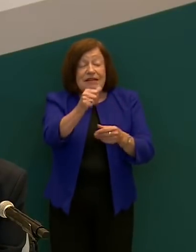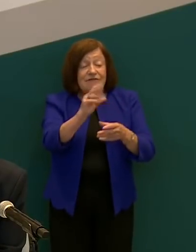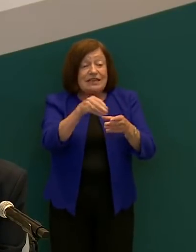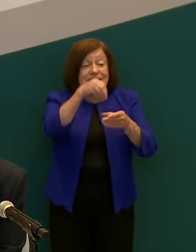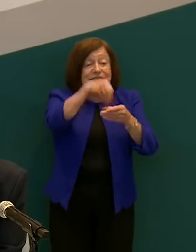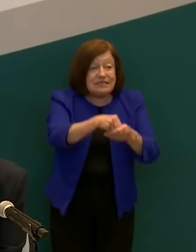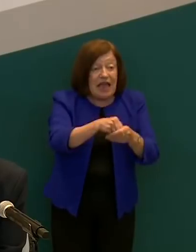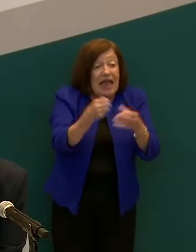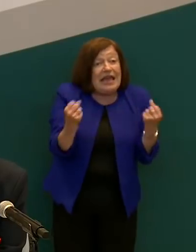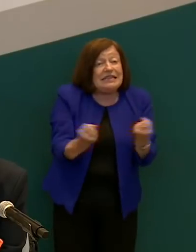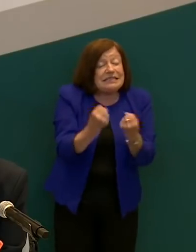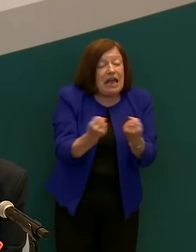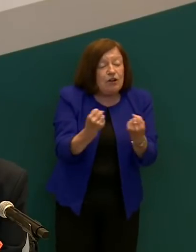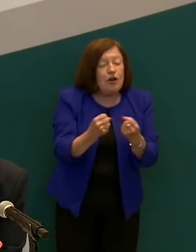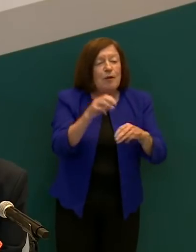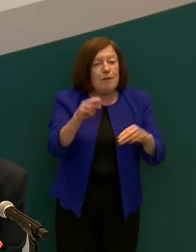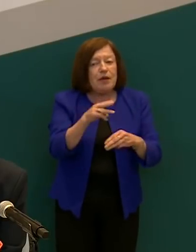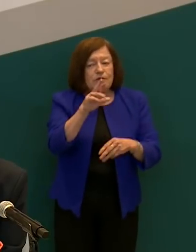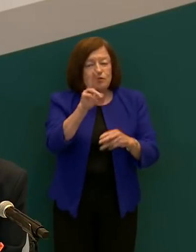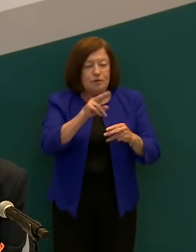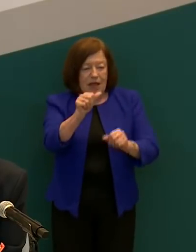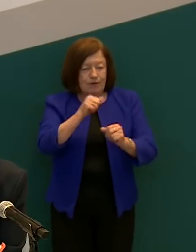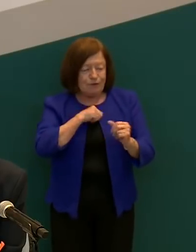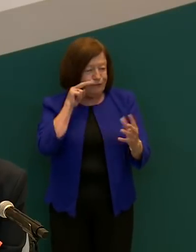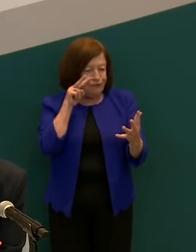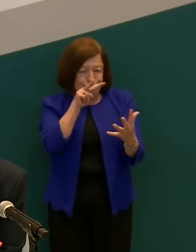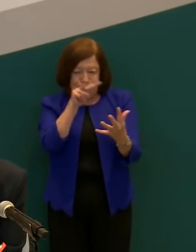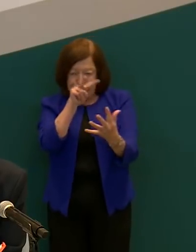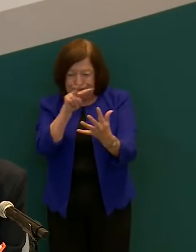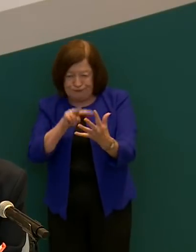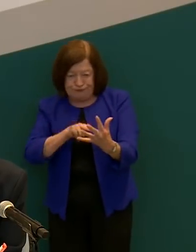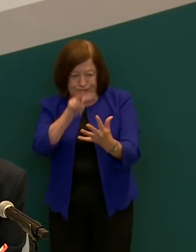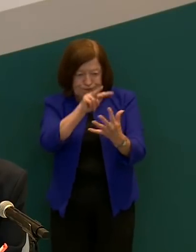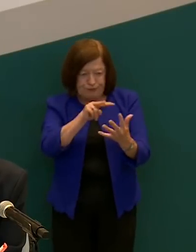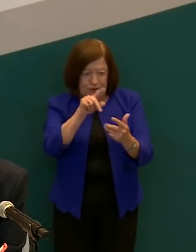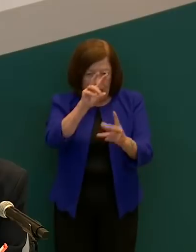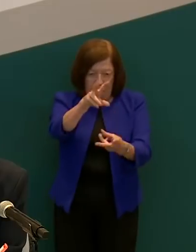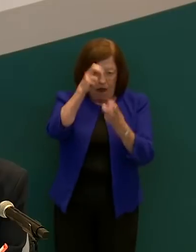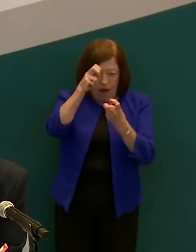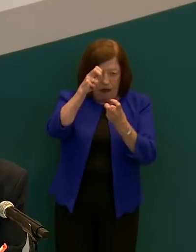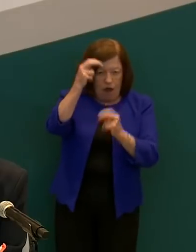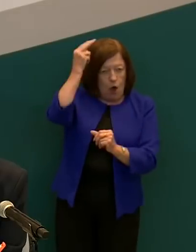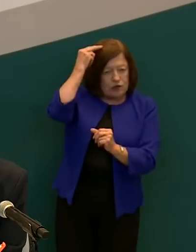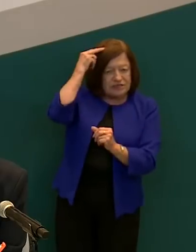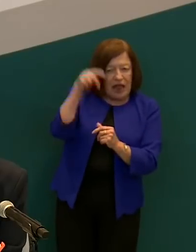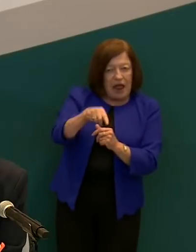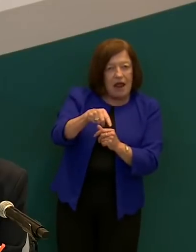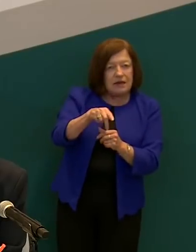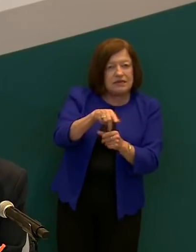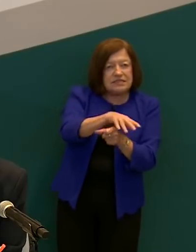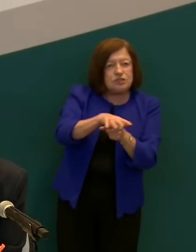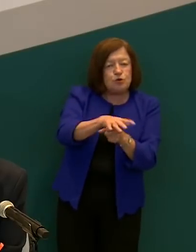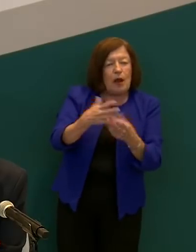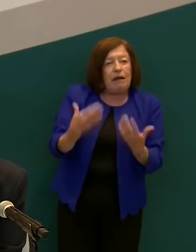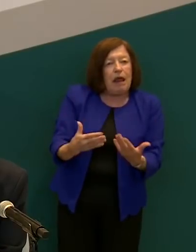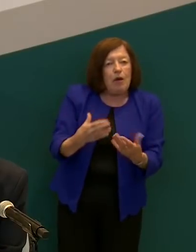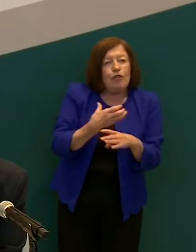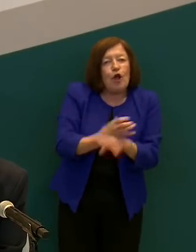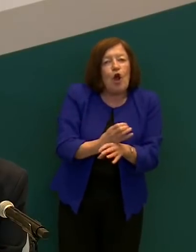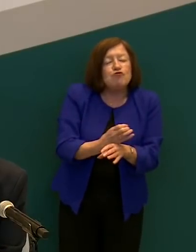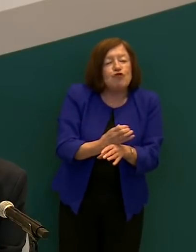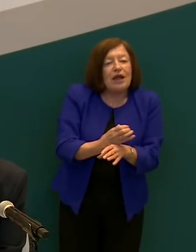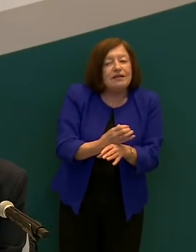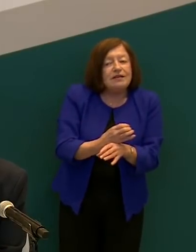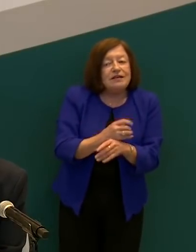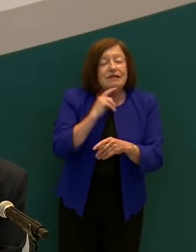indicators. People should be able to look at it on any given day and understand the current situation in the country.